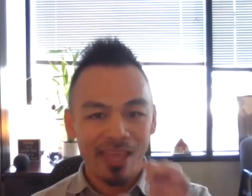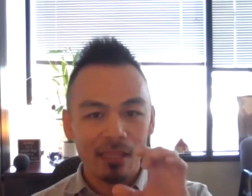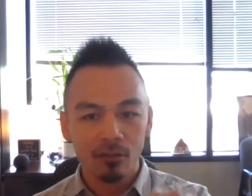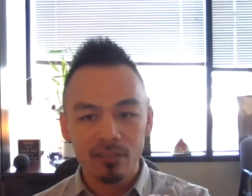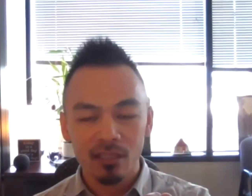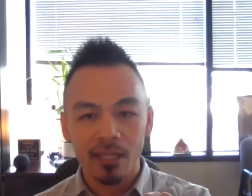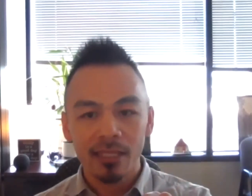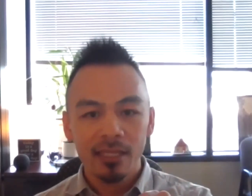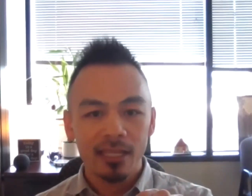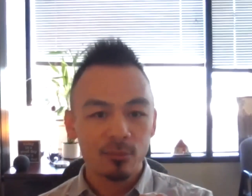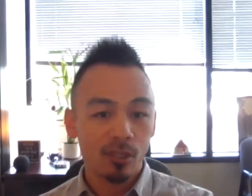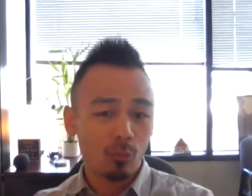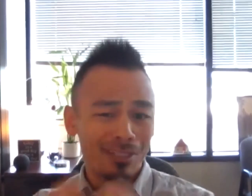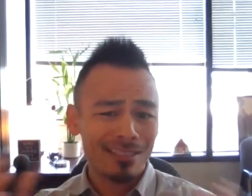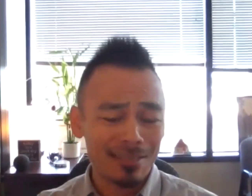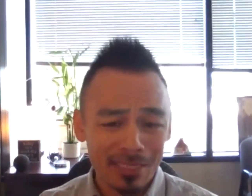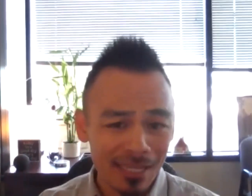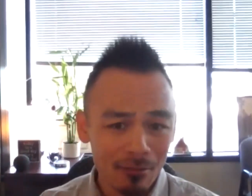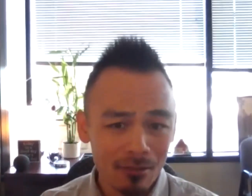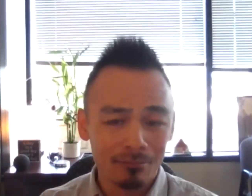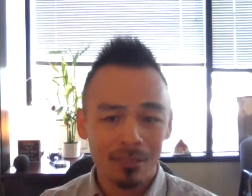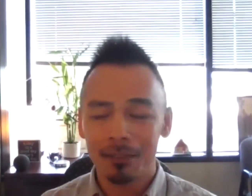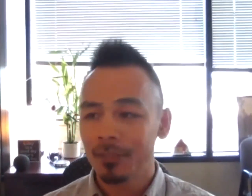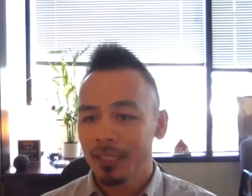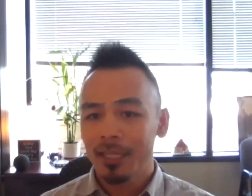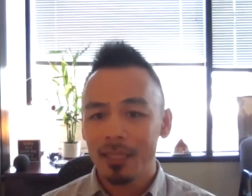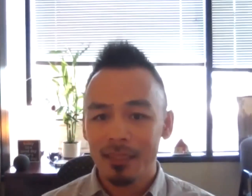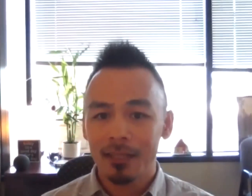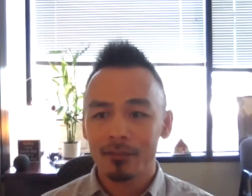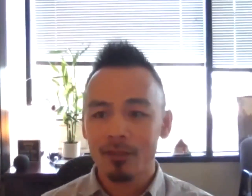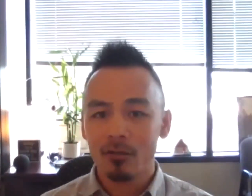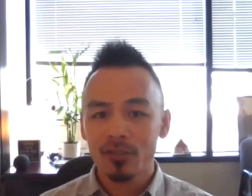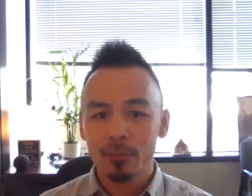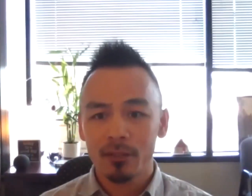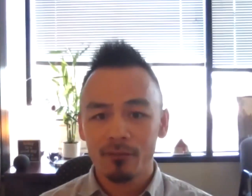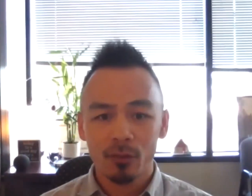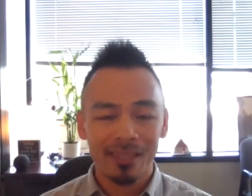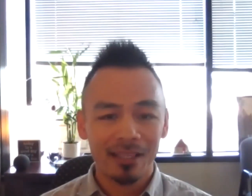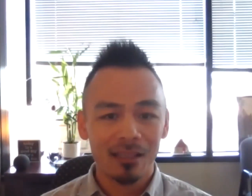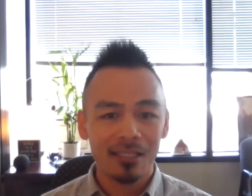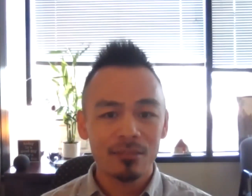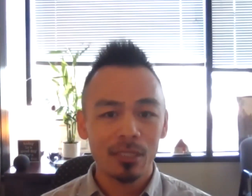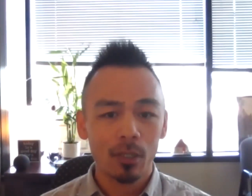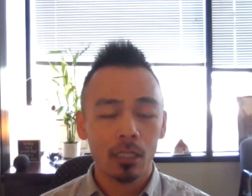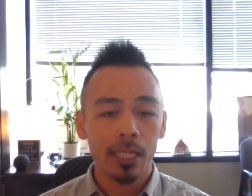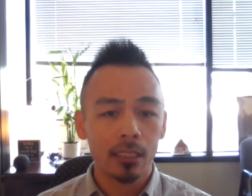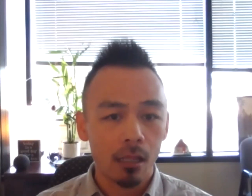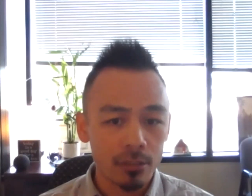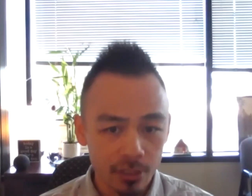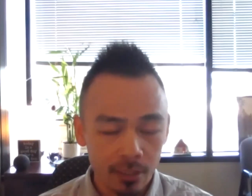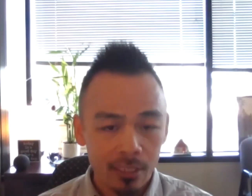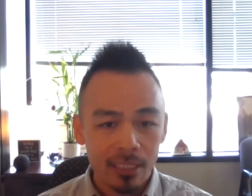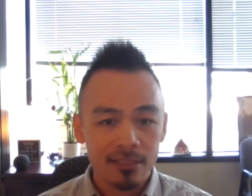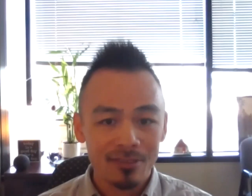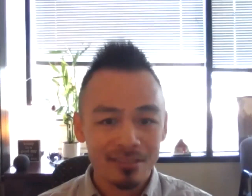of what that looks like, as well as what is the expected outcome. And then there's also going to be another form that a client needs to be able to